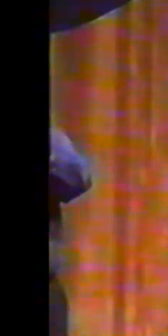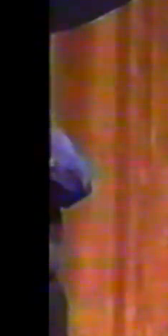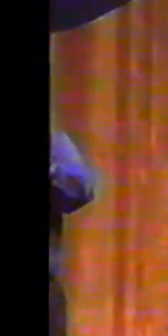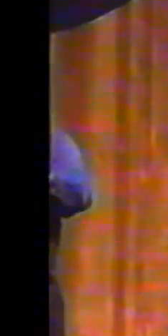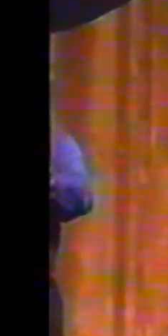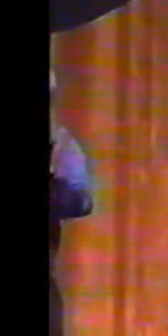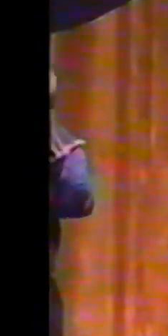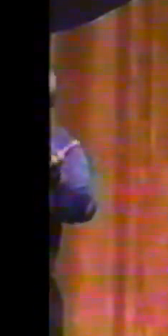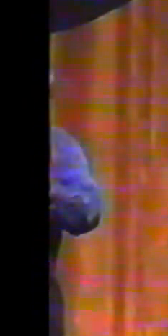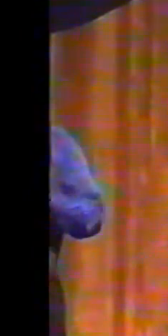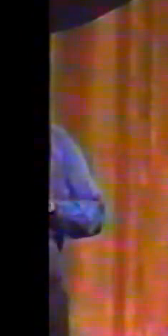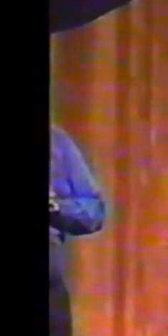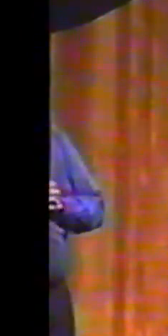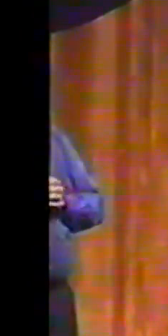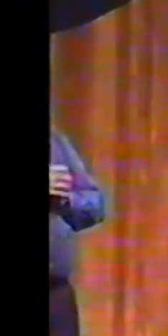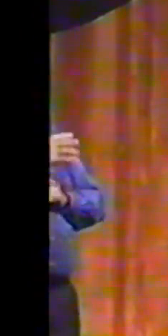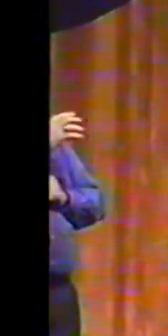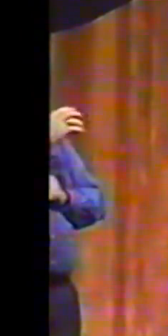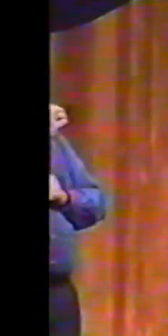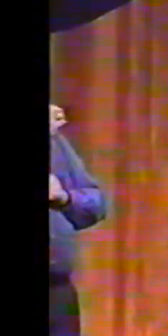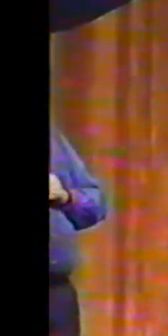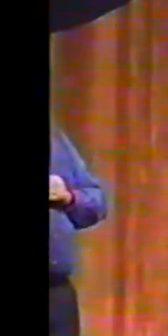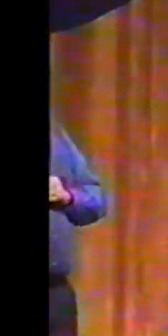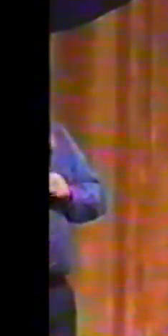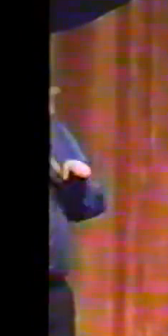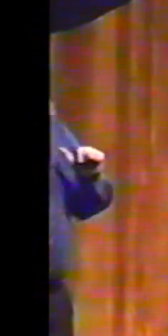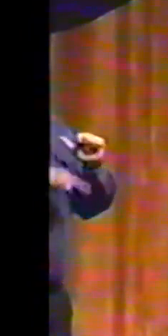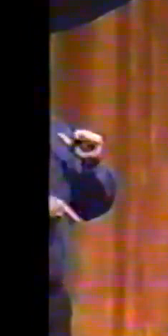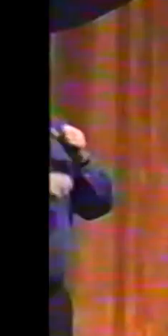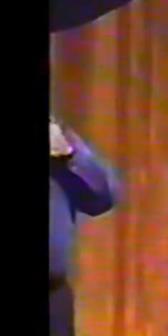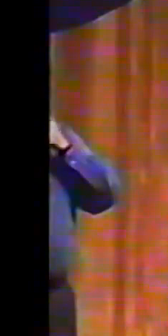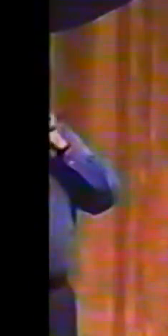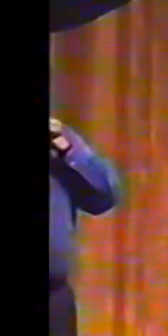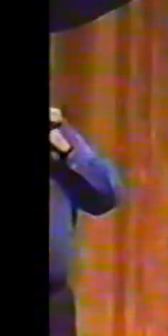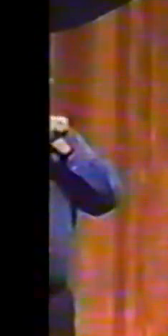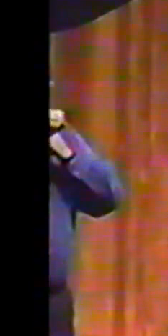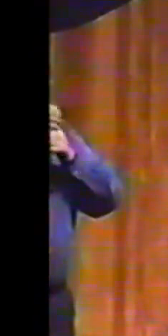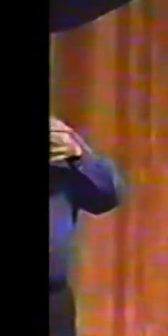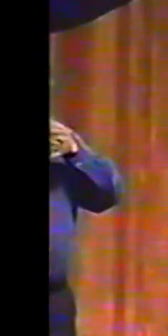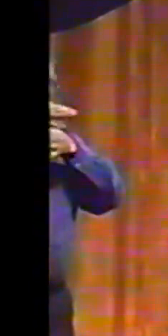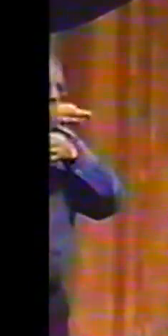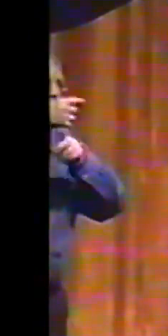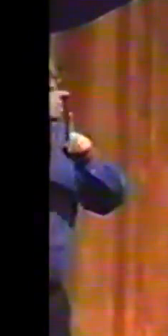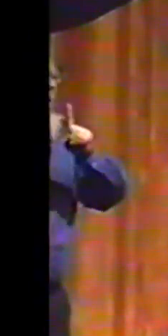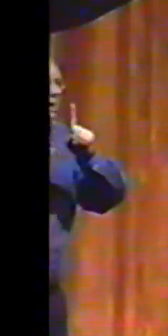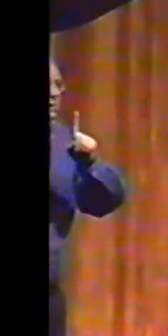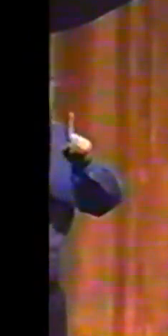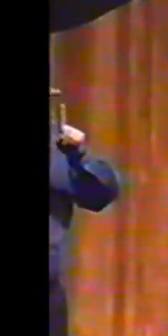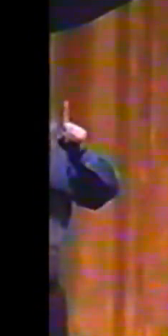spend months and months and months on the story, that we felt we wanted to put something together